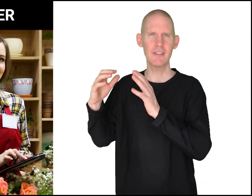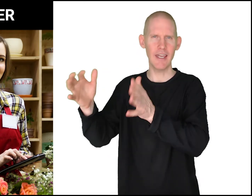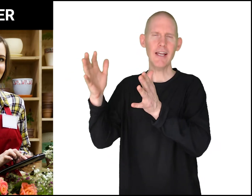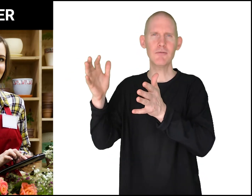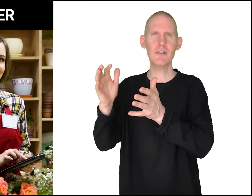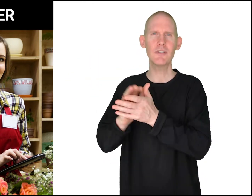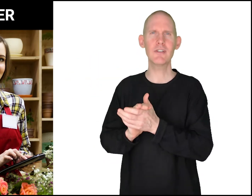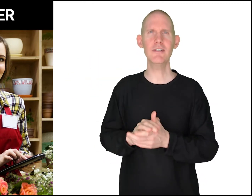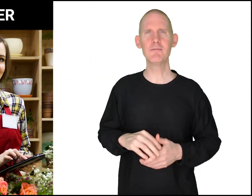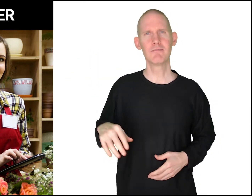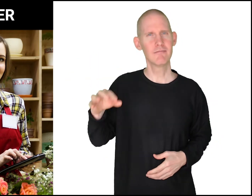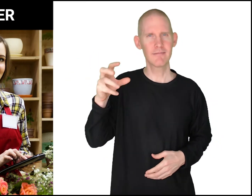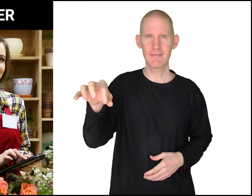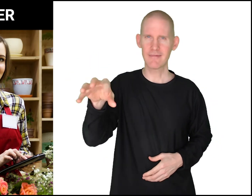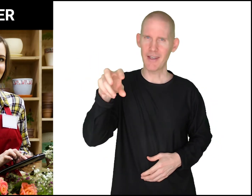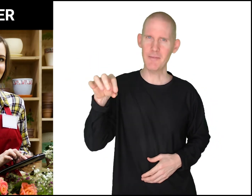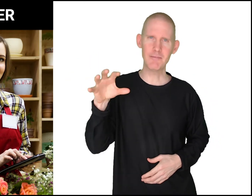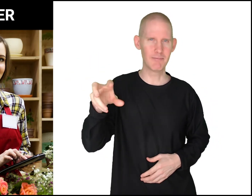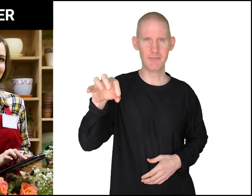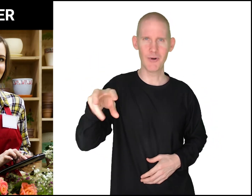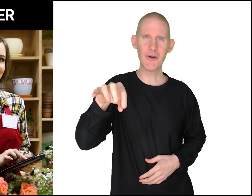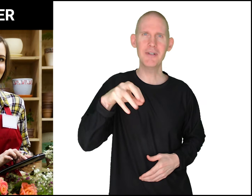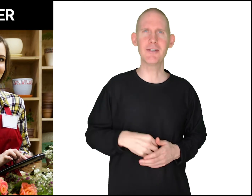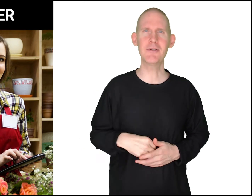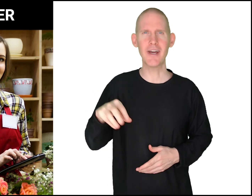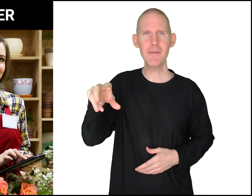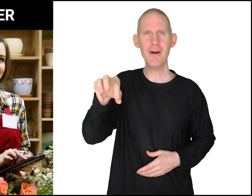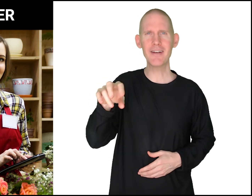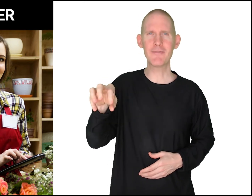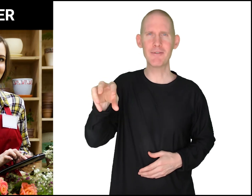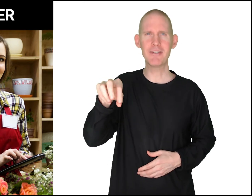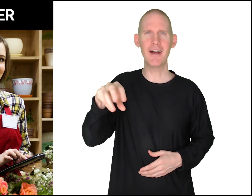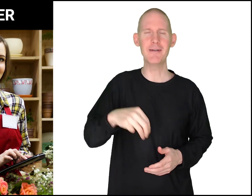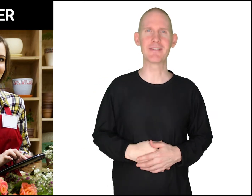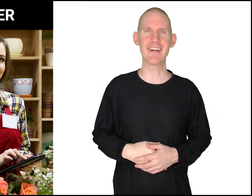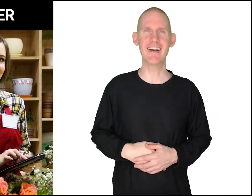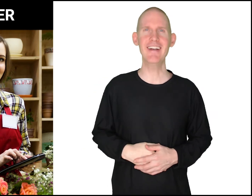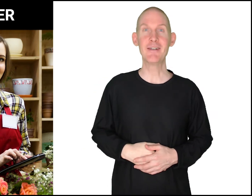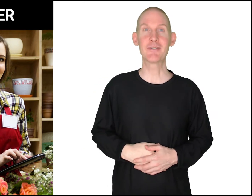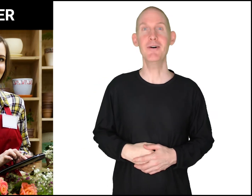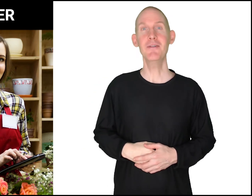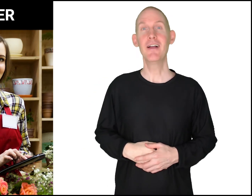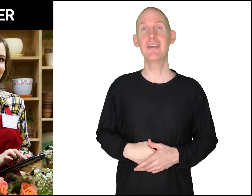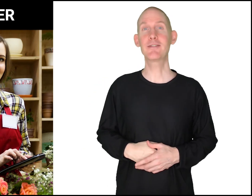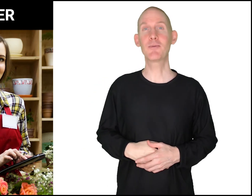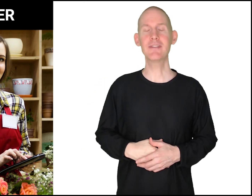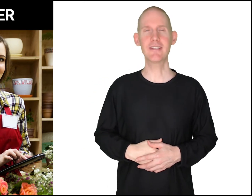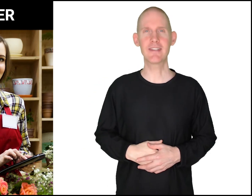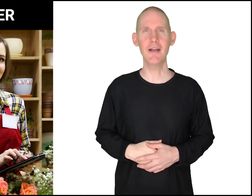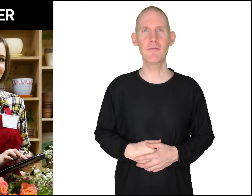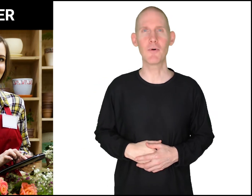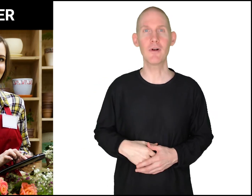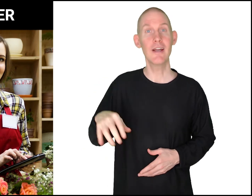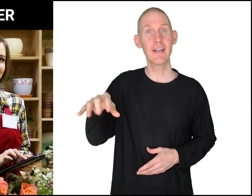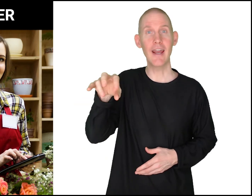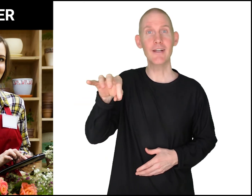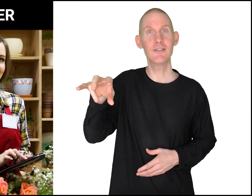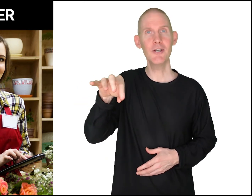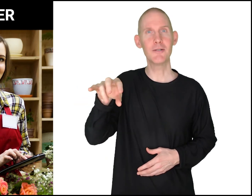cash register and we're going to type on it a few times, all right? So this was the sign for cashier.